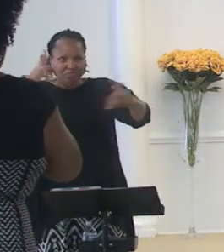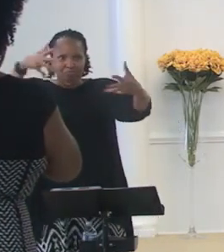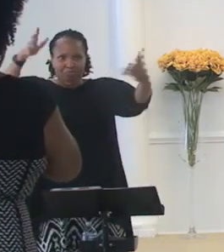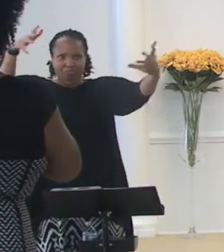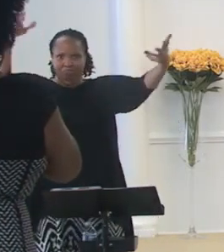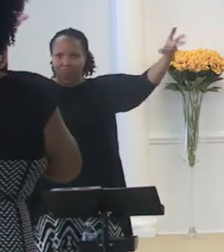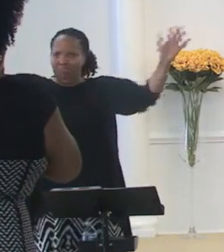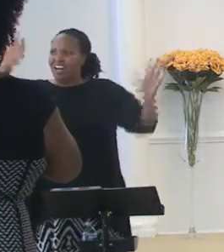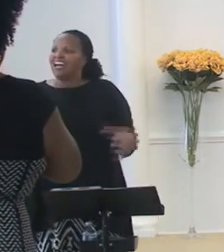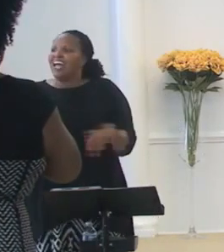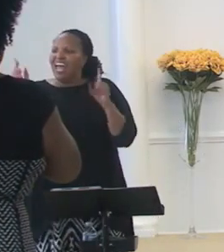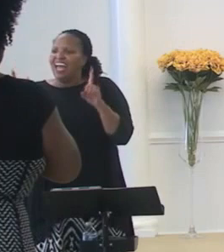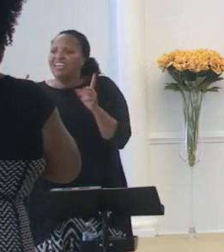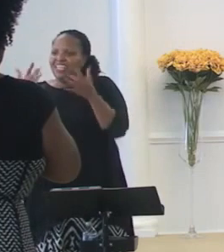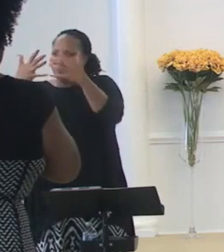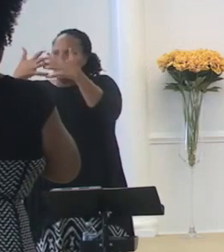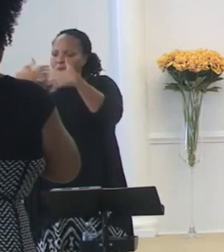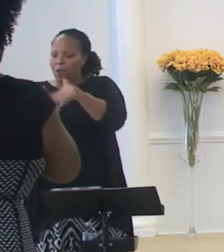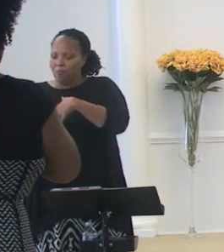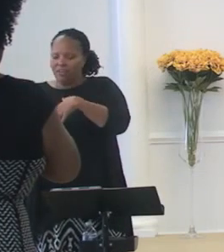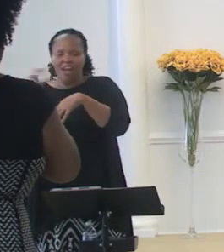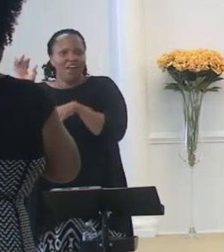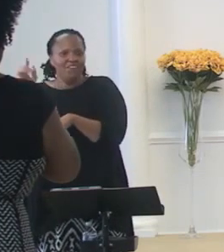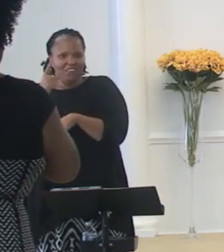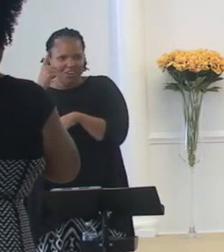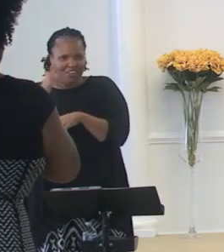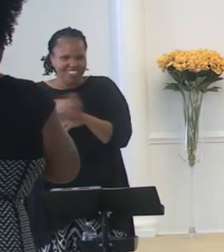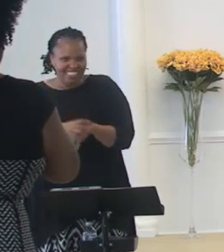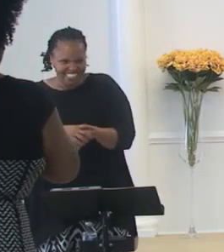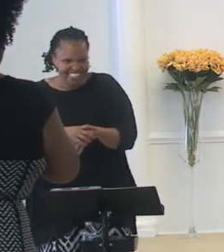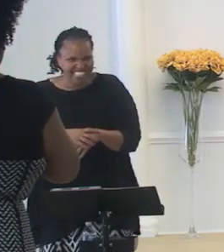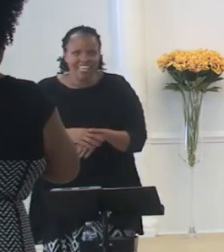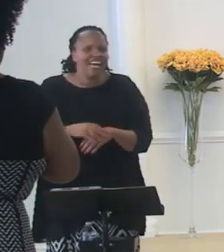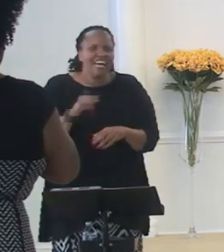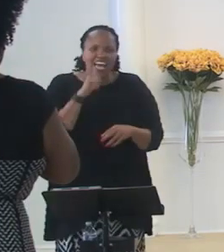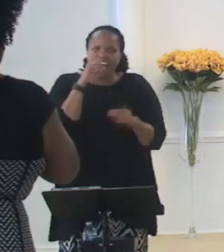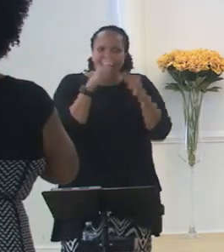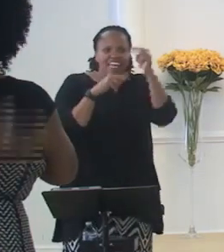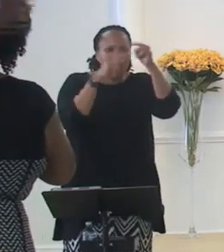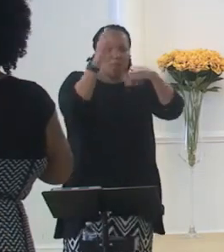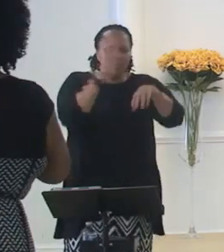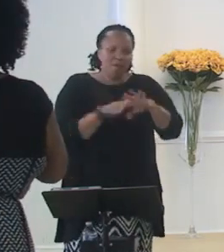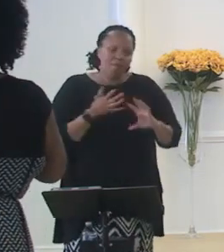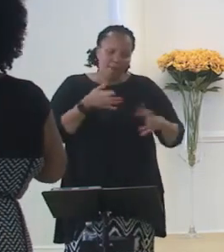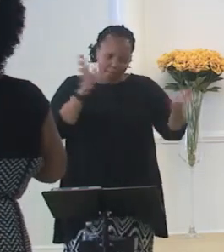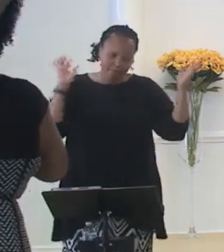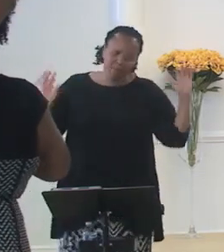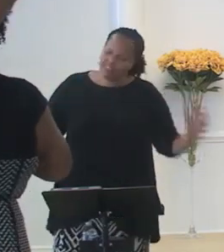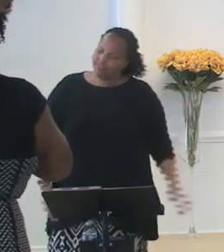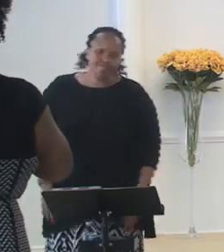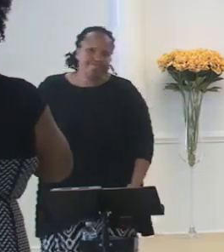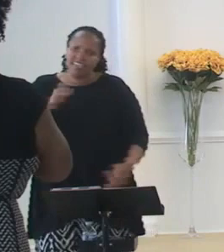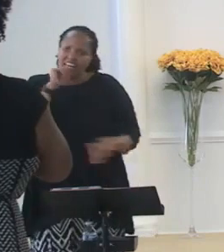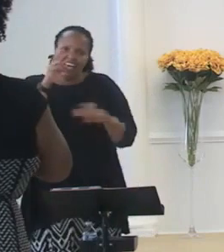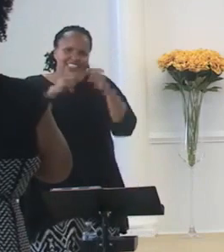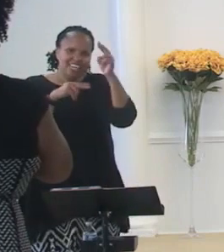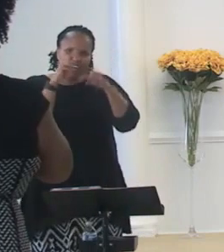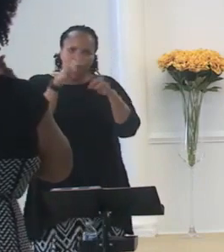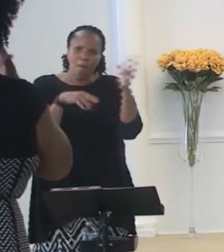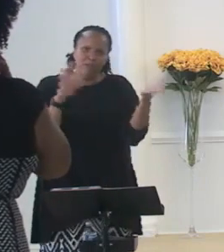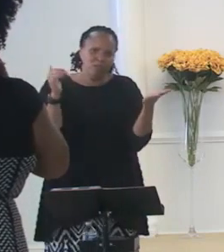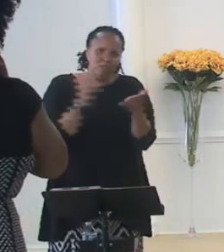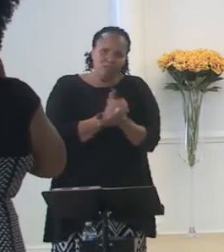dust, he had to break me down first. He ain't going to build over top of my mess. He ain't going to do no new